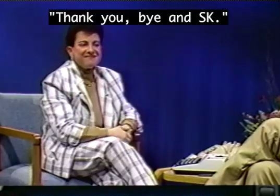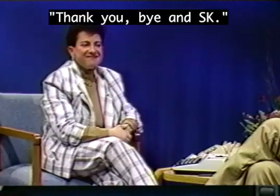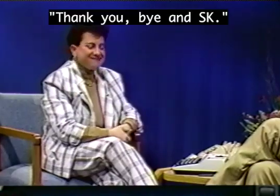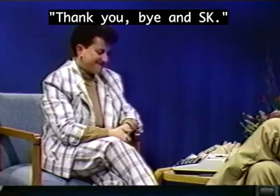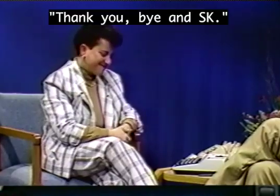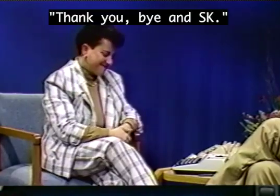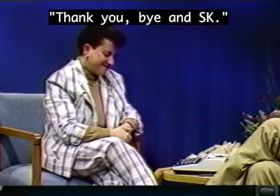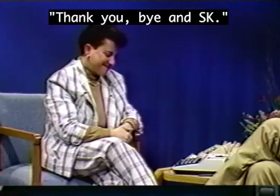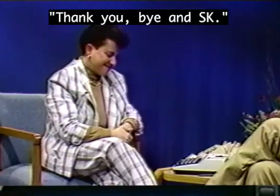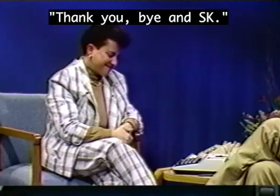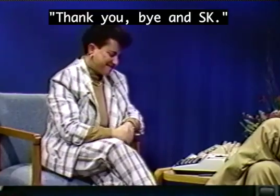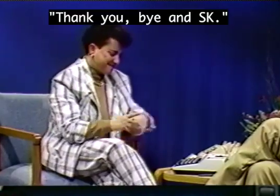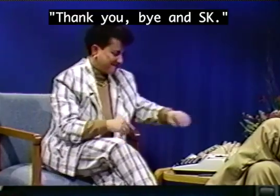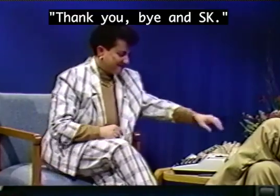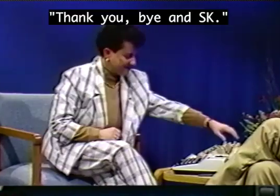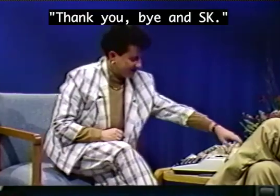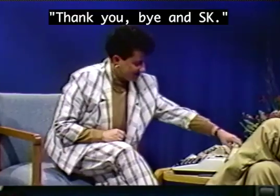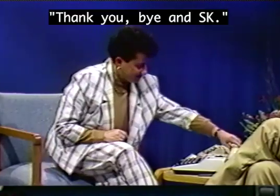Oh, thank you, bye, and SK.